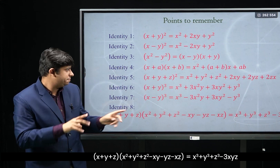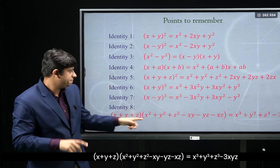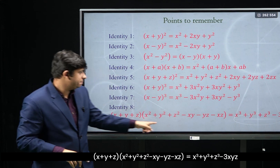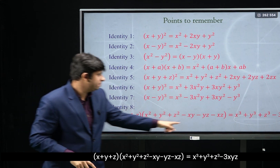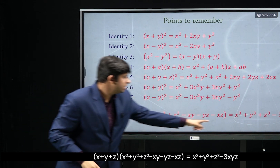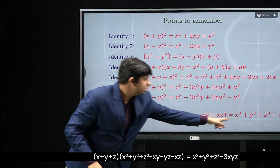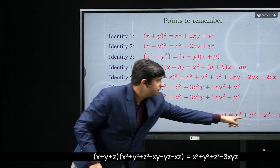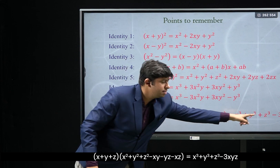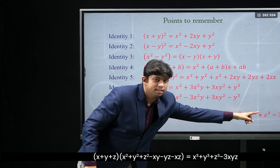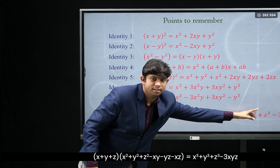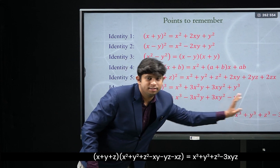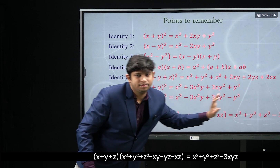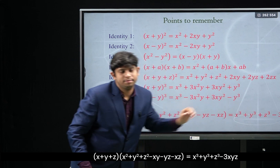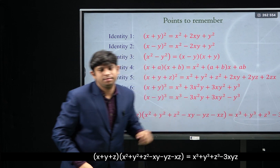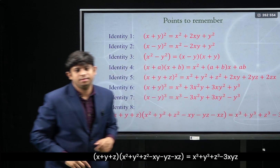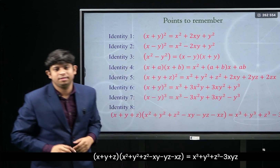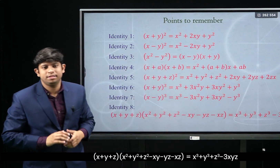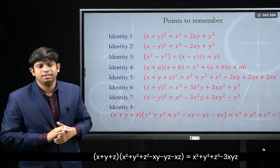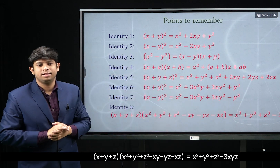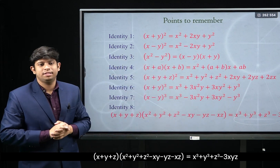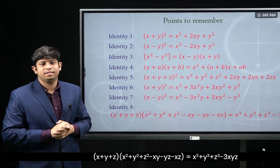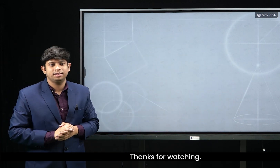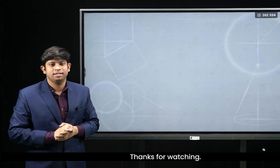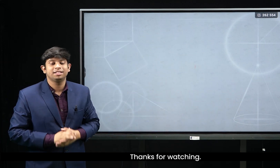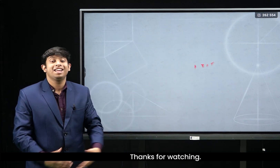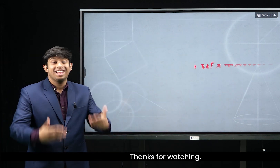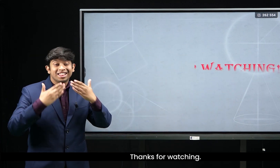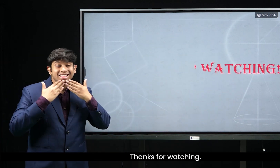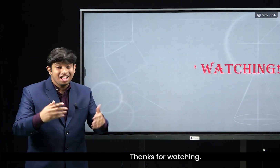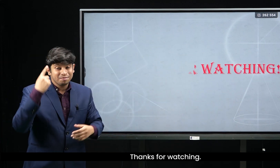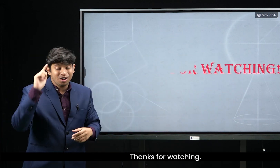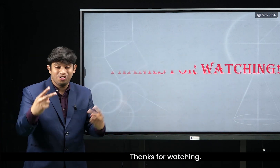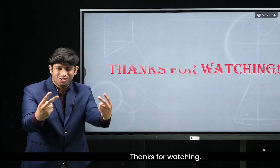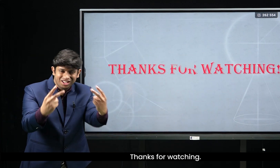Thanks for watching.